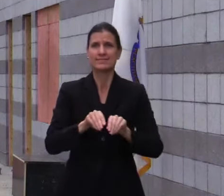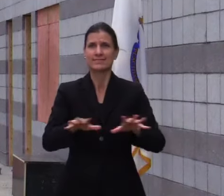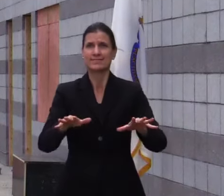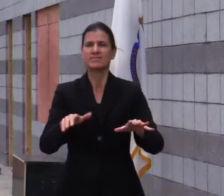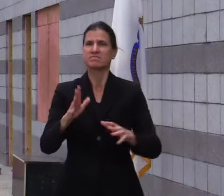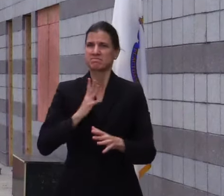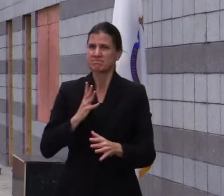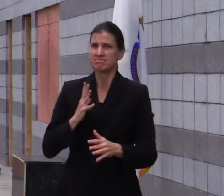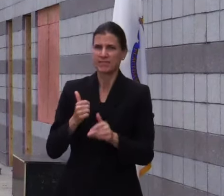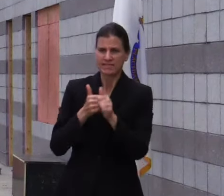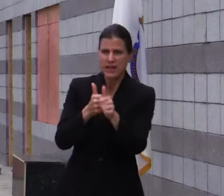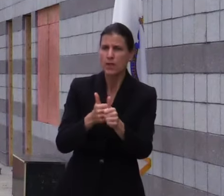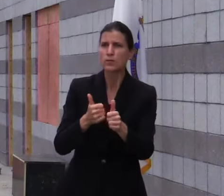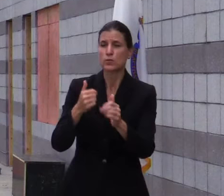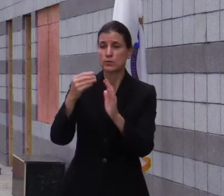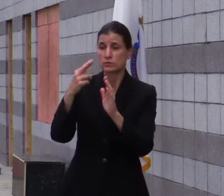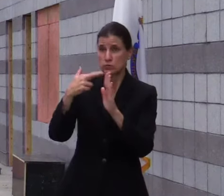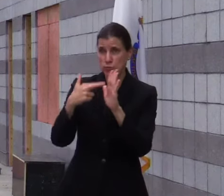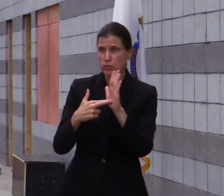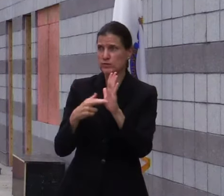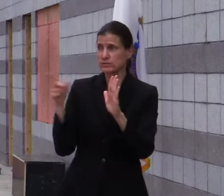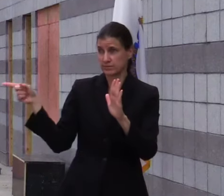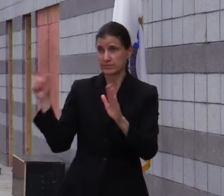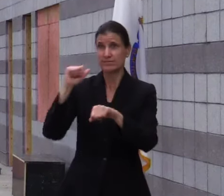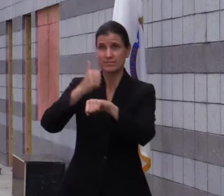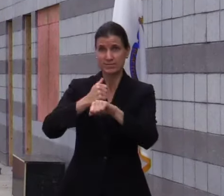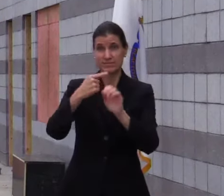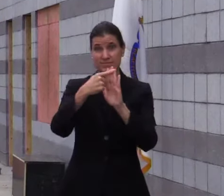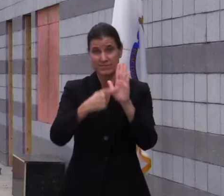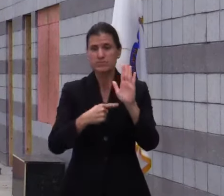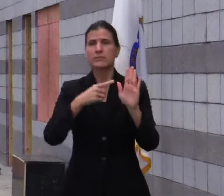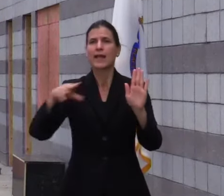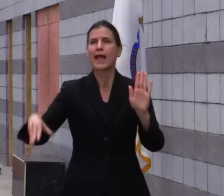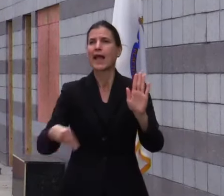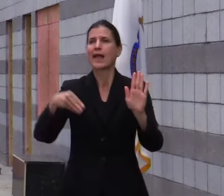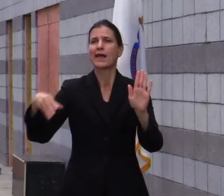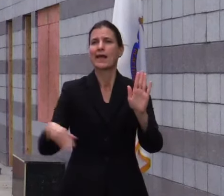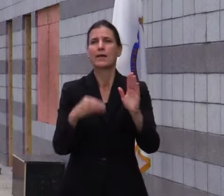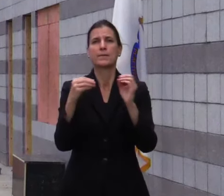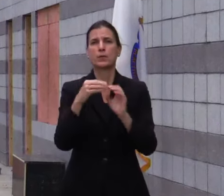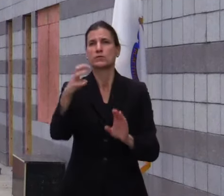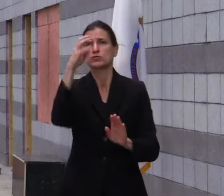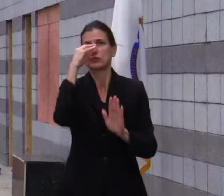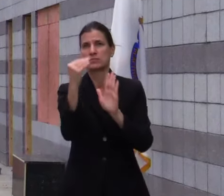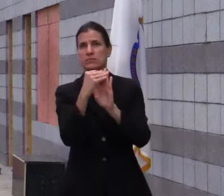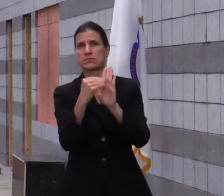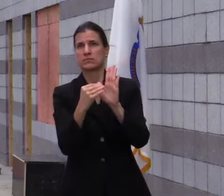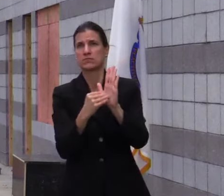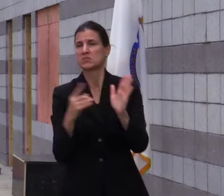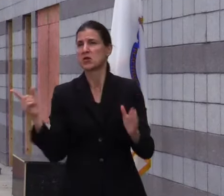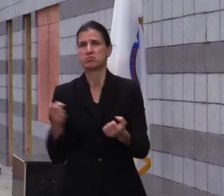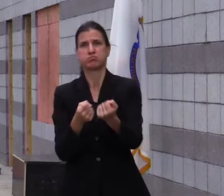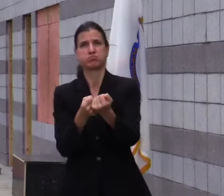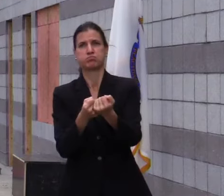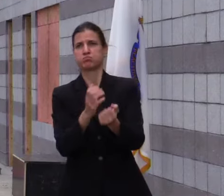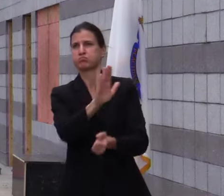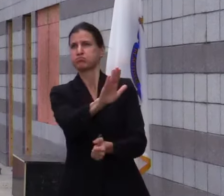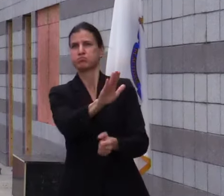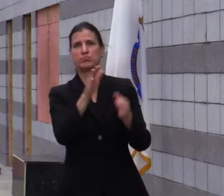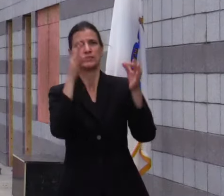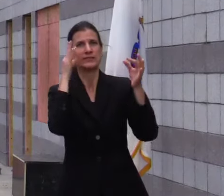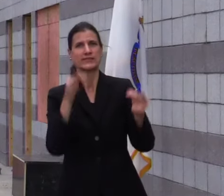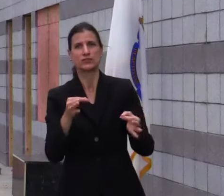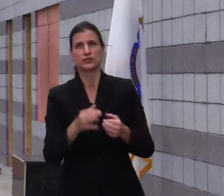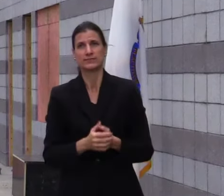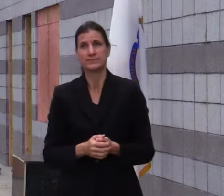than some of our statewide guidance, Lieutenant Governor and I are former local officials. We have no problem with locals